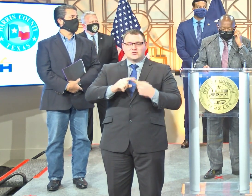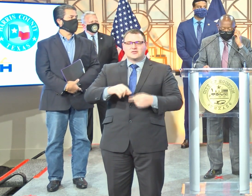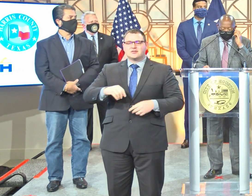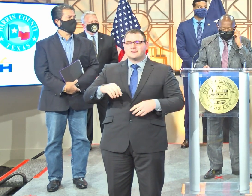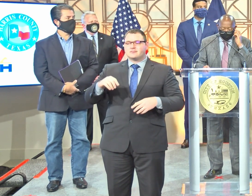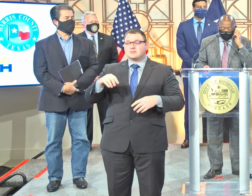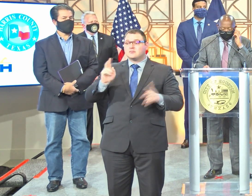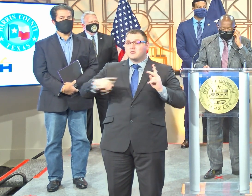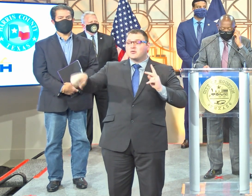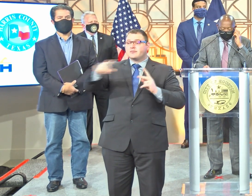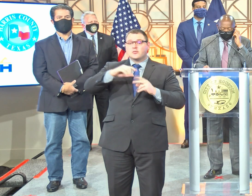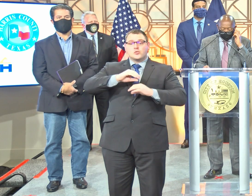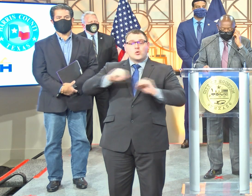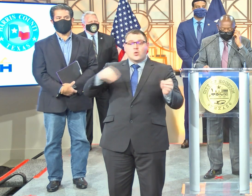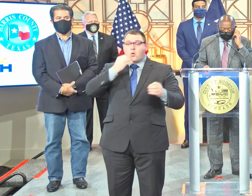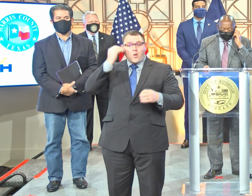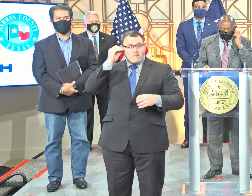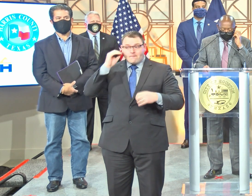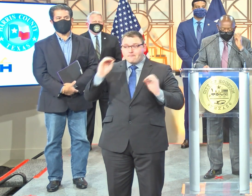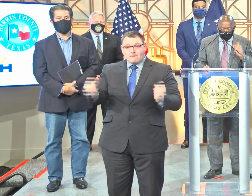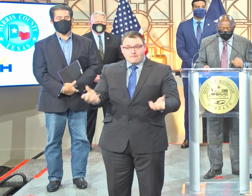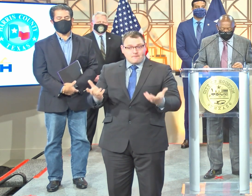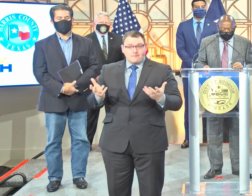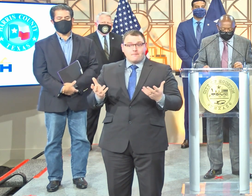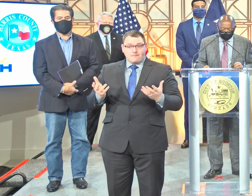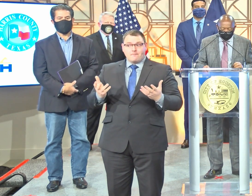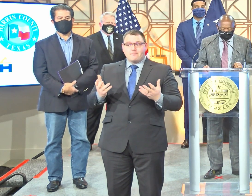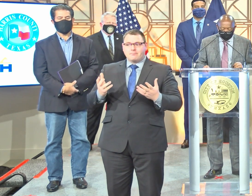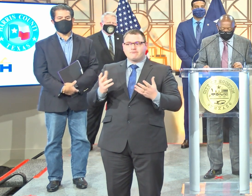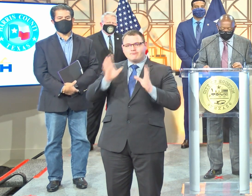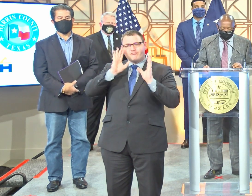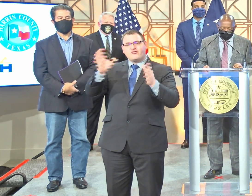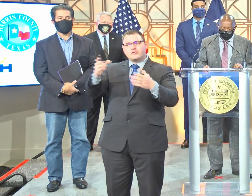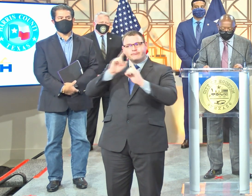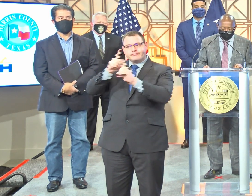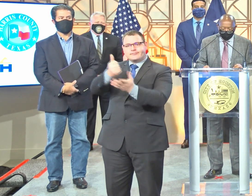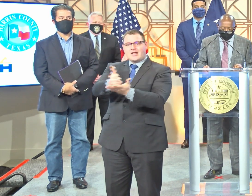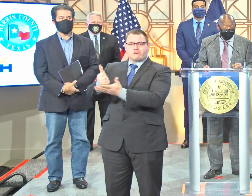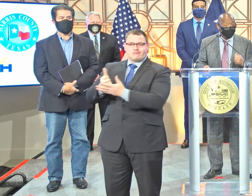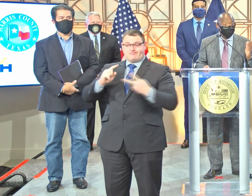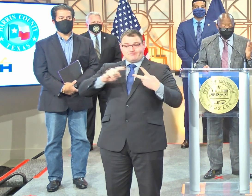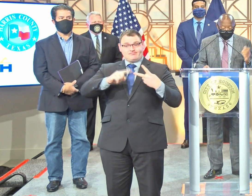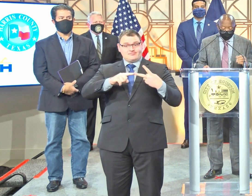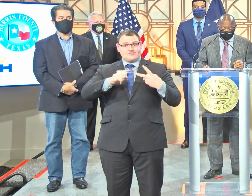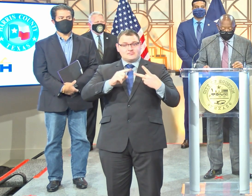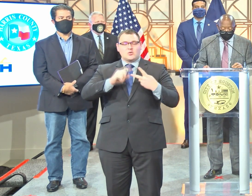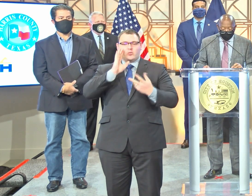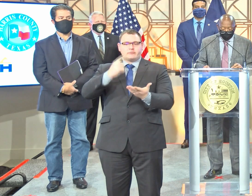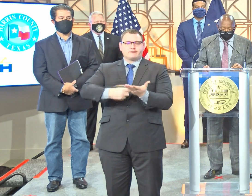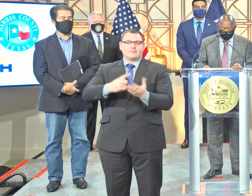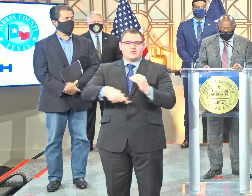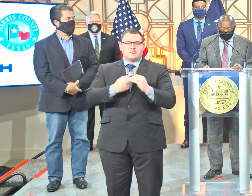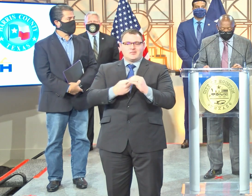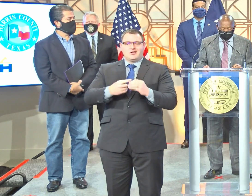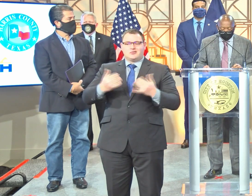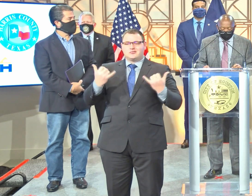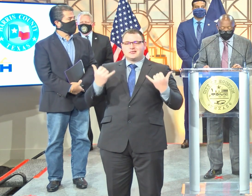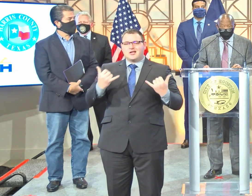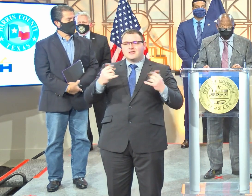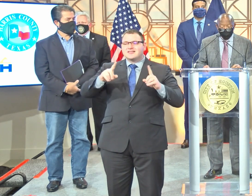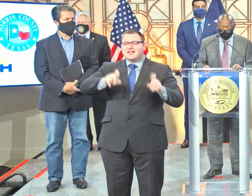today's testing results secondarily. Over the years, the city of Houston and Harris County, we have struggled